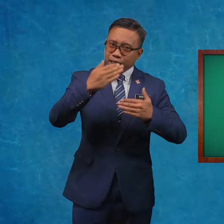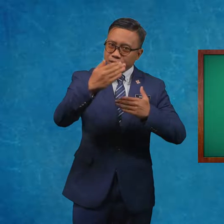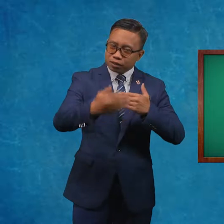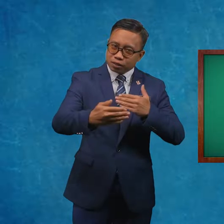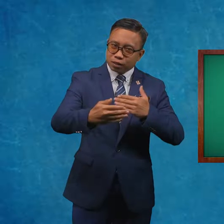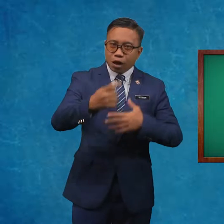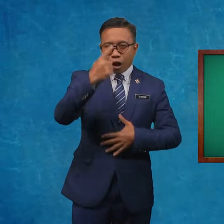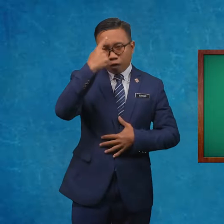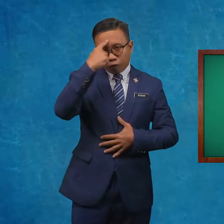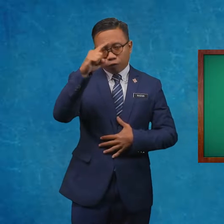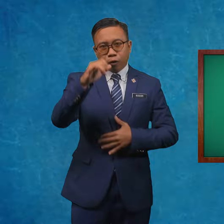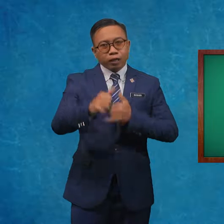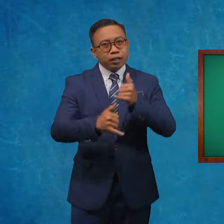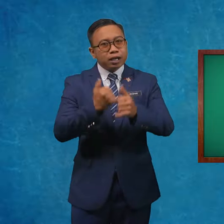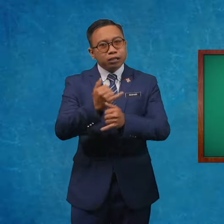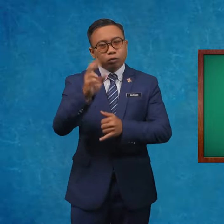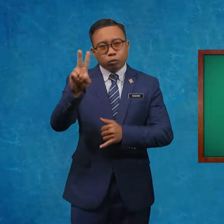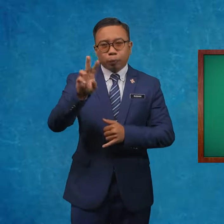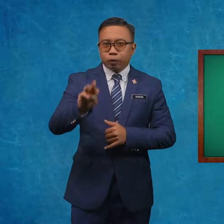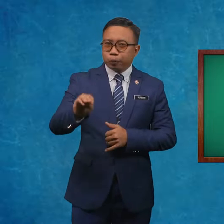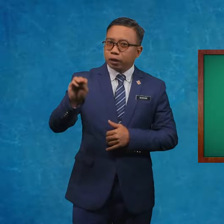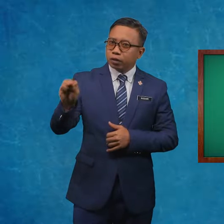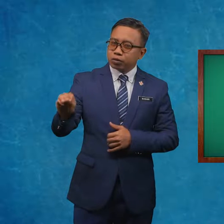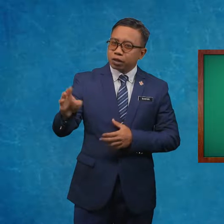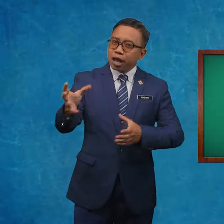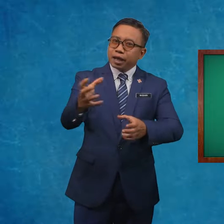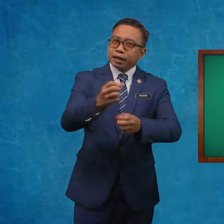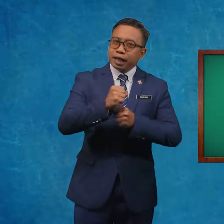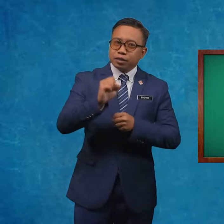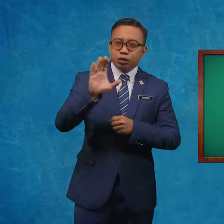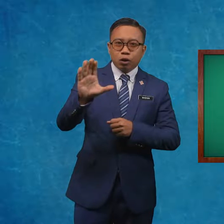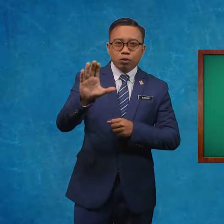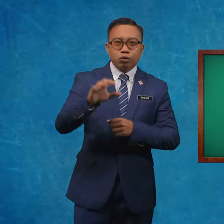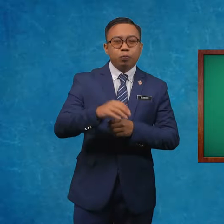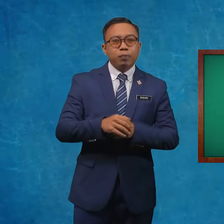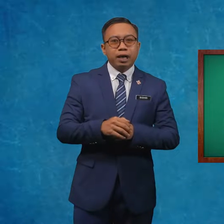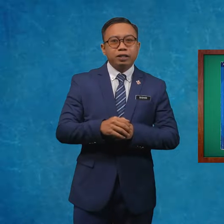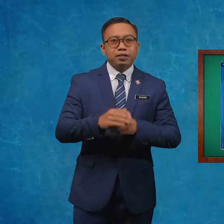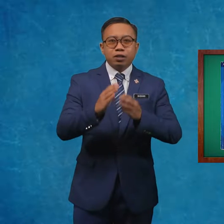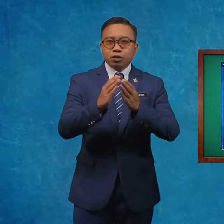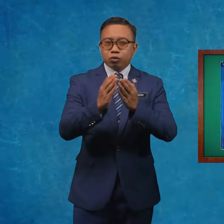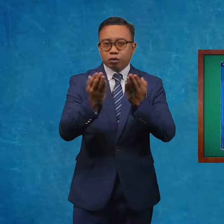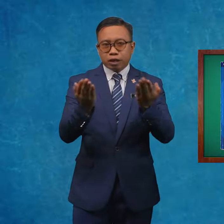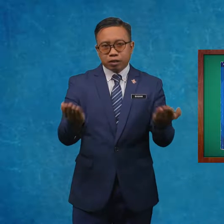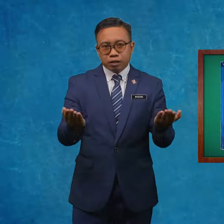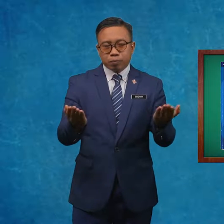Next, for year 2 pupils, get your Superminds students